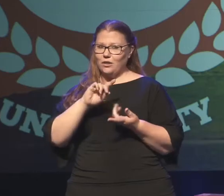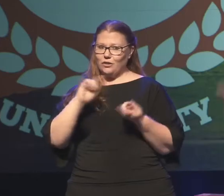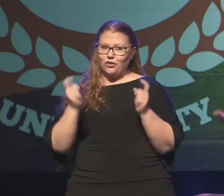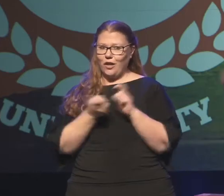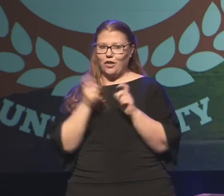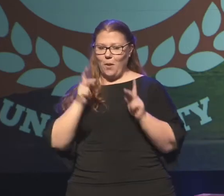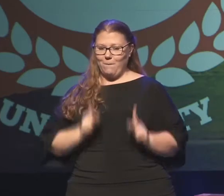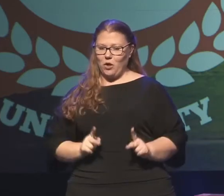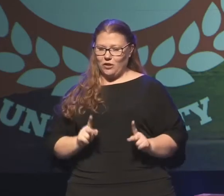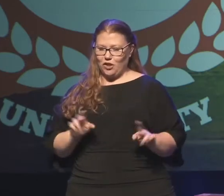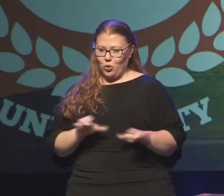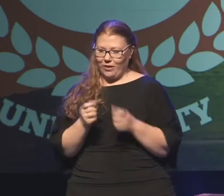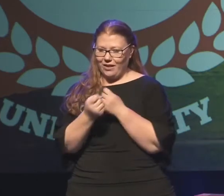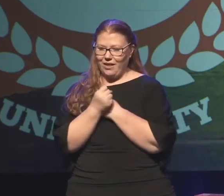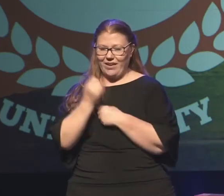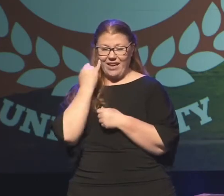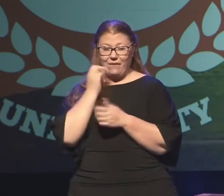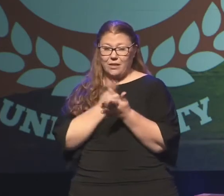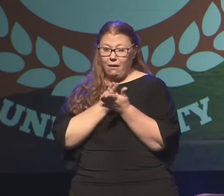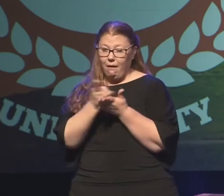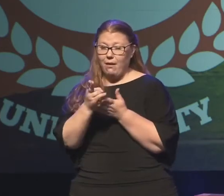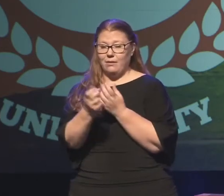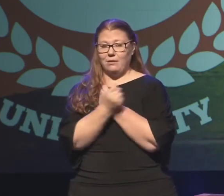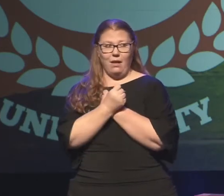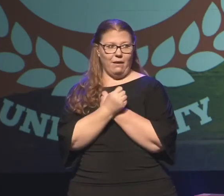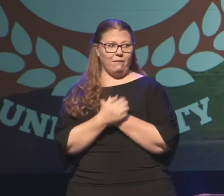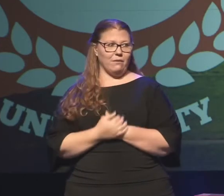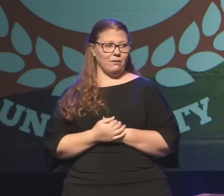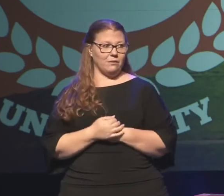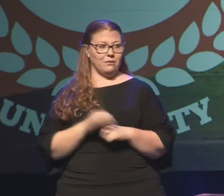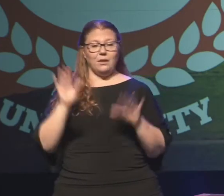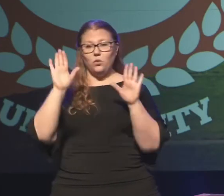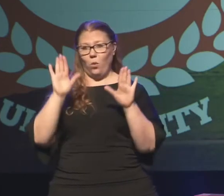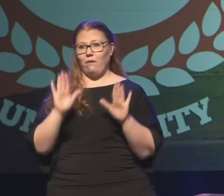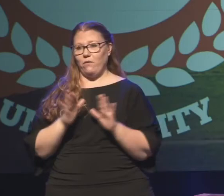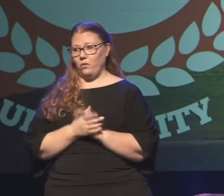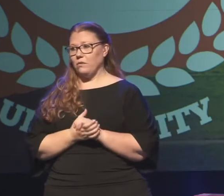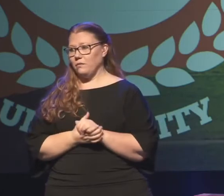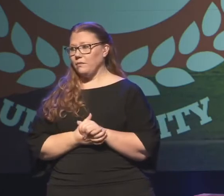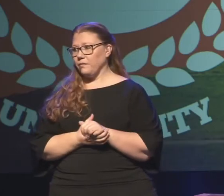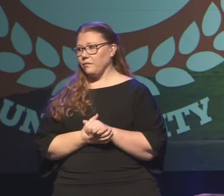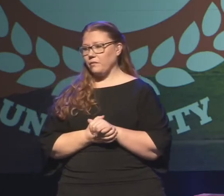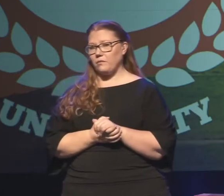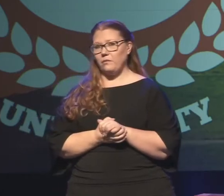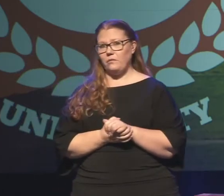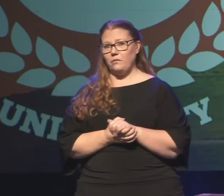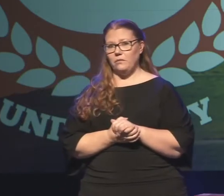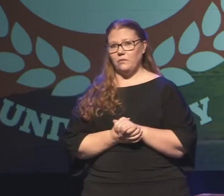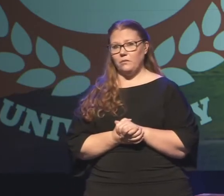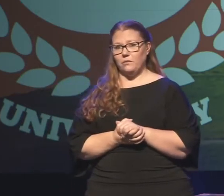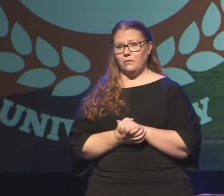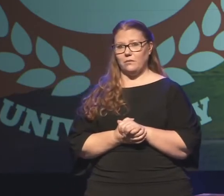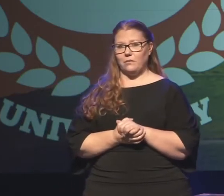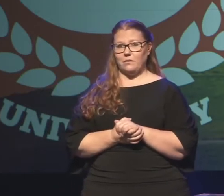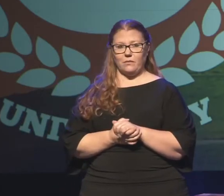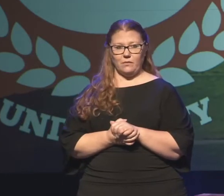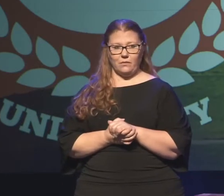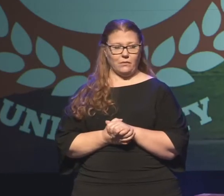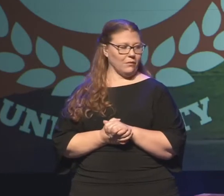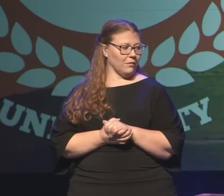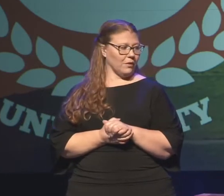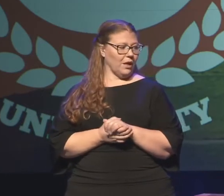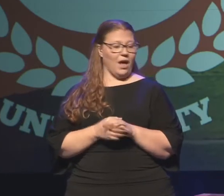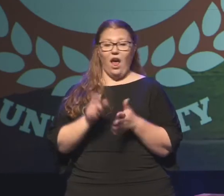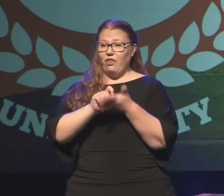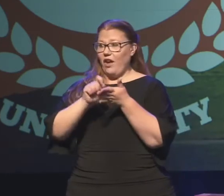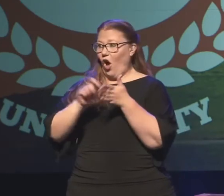doing the loving if it's genuine love. It's a wonderful thing. Now, I had a conversation with one of his friends one day